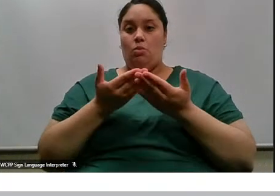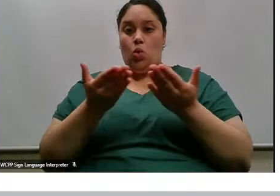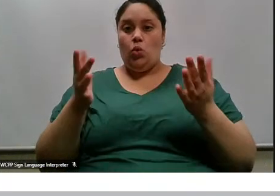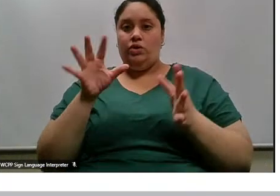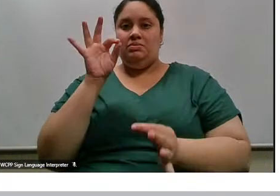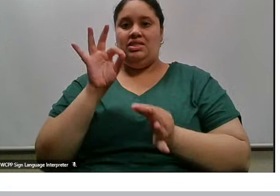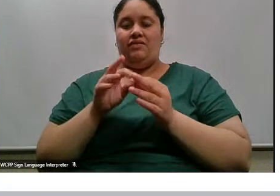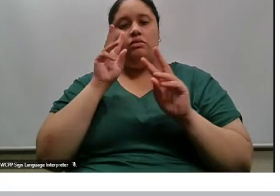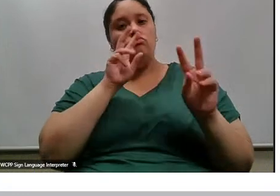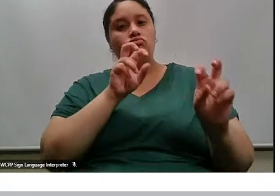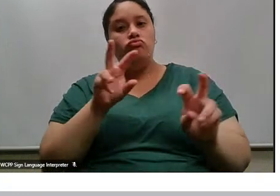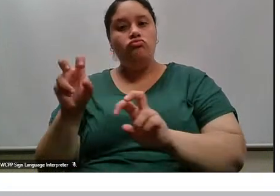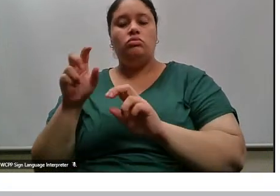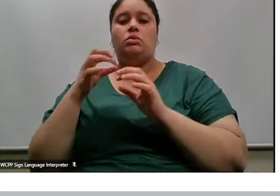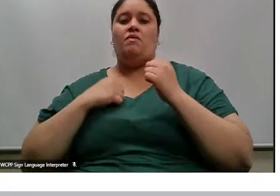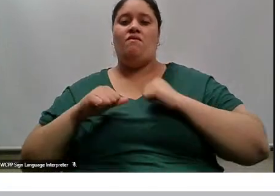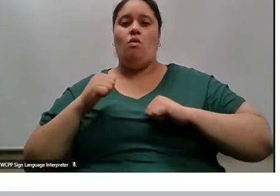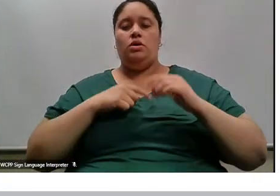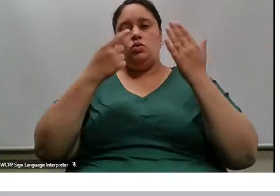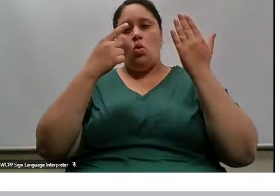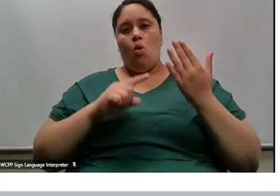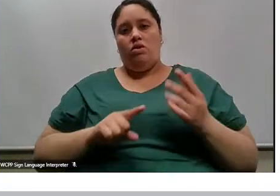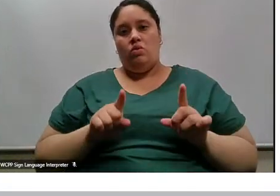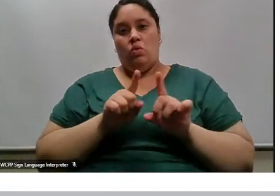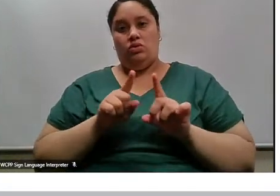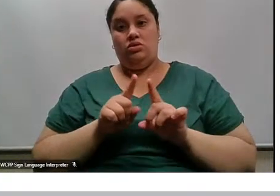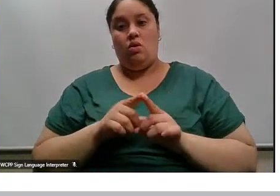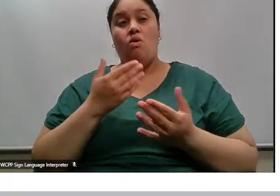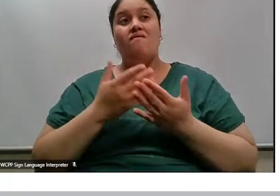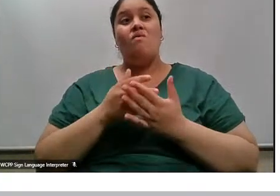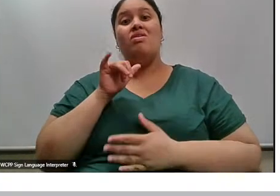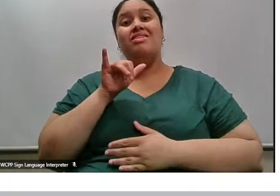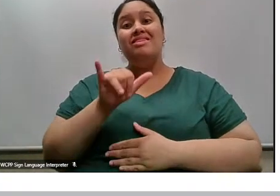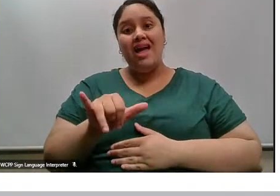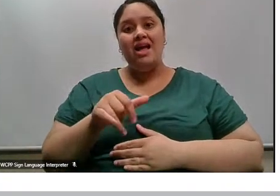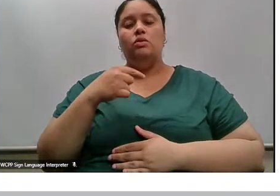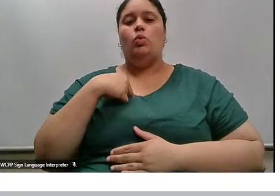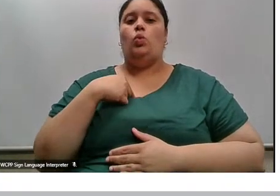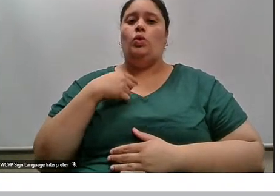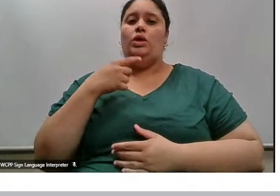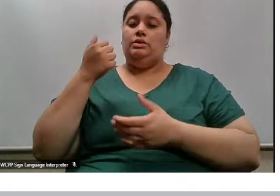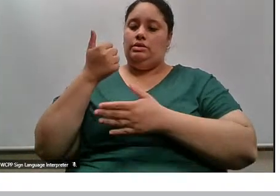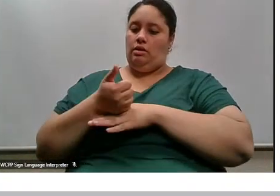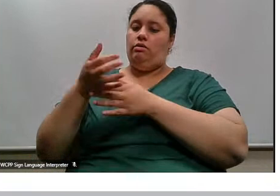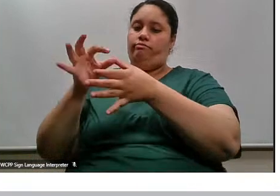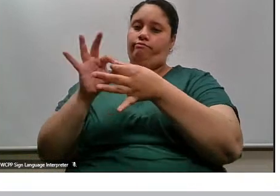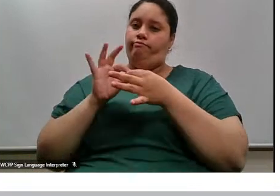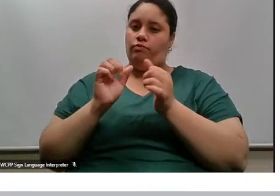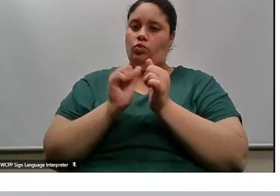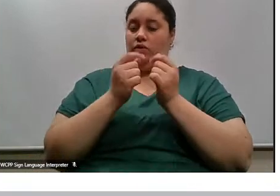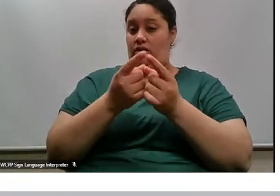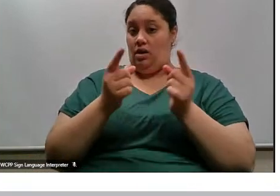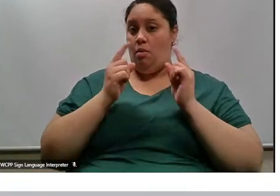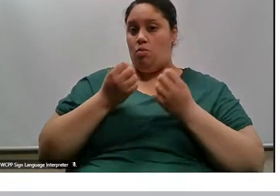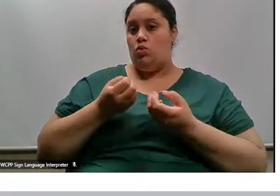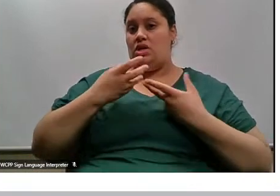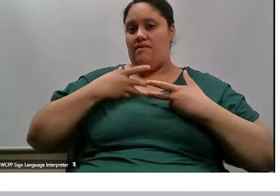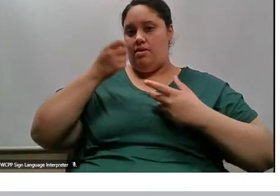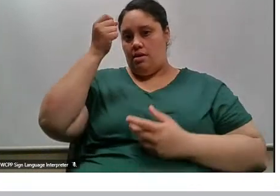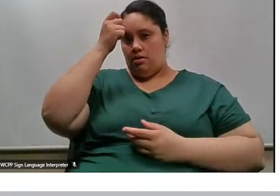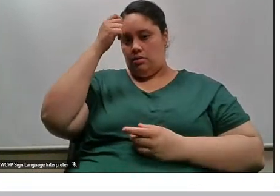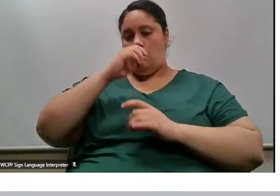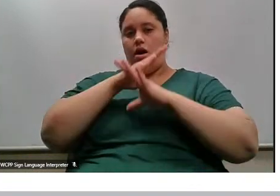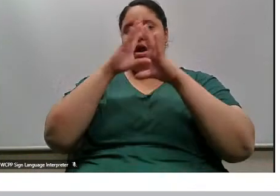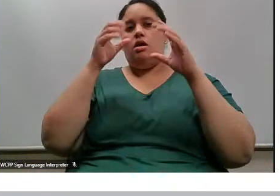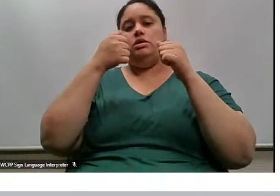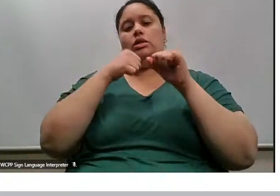specifically look at the performance audit. In that regard, we sit and engage with the department and understand the